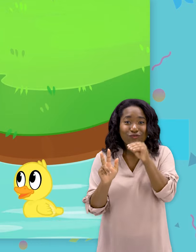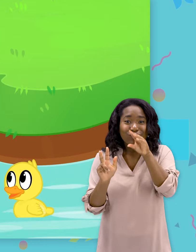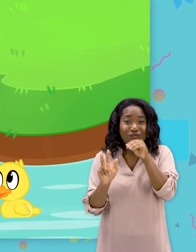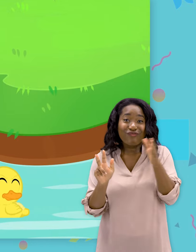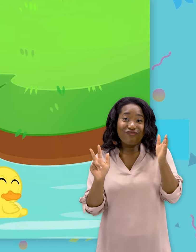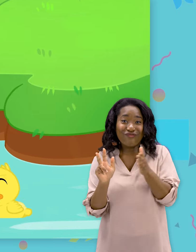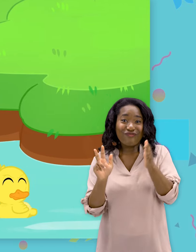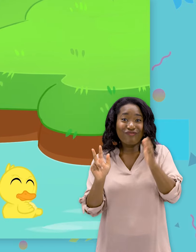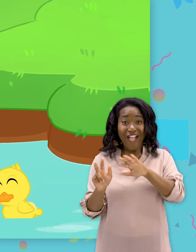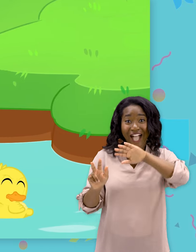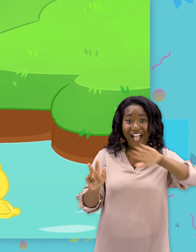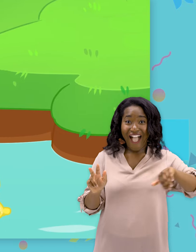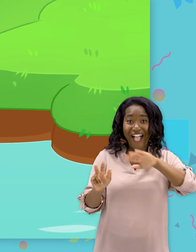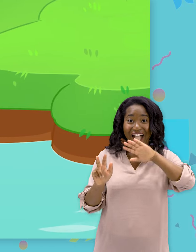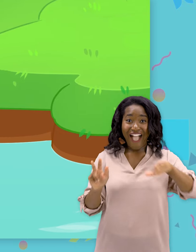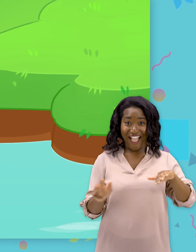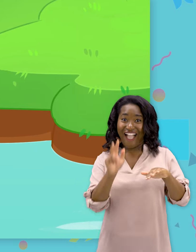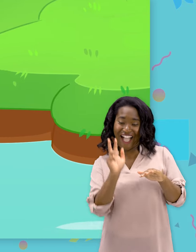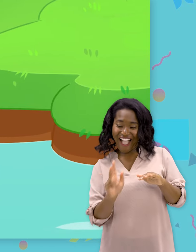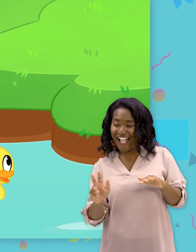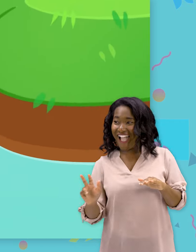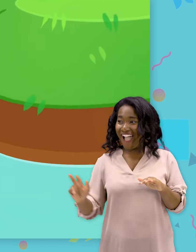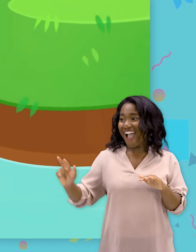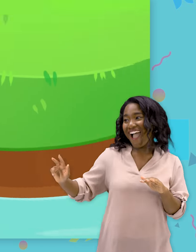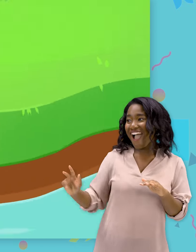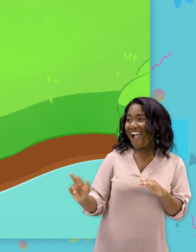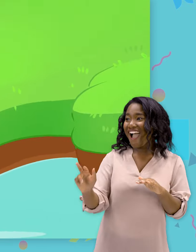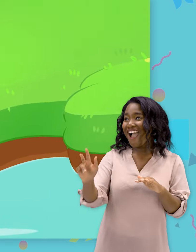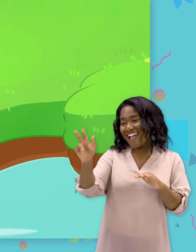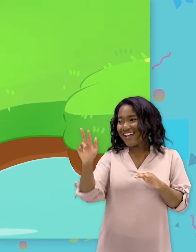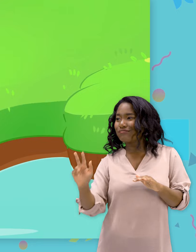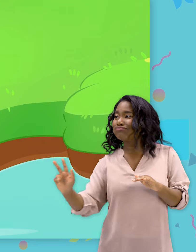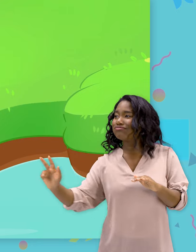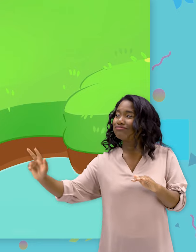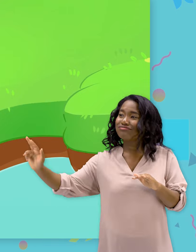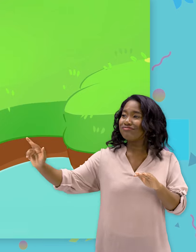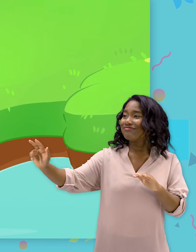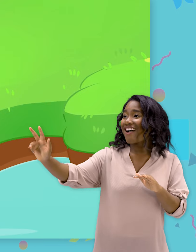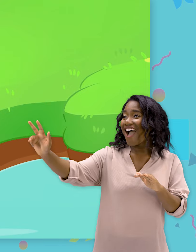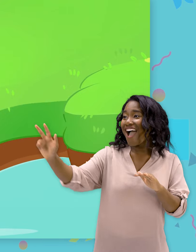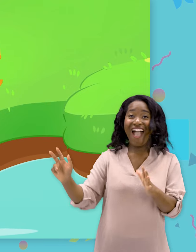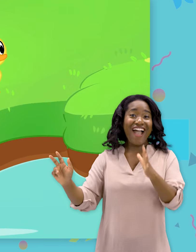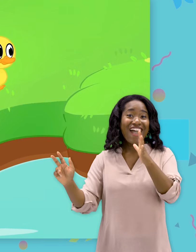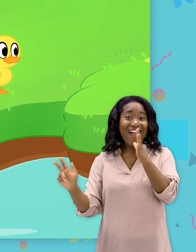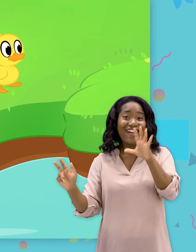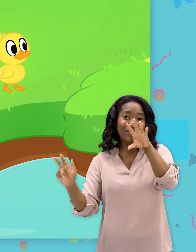three little ducks went swimming one day. Over the hills and